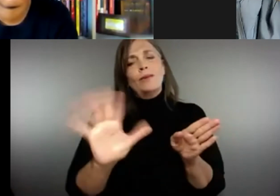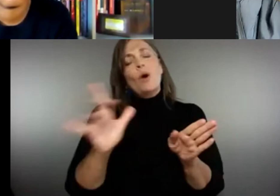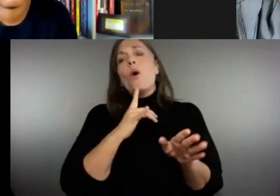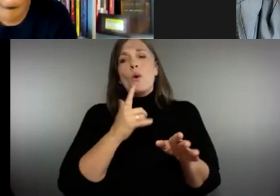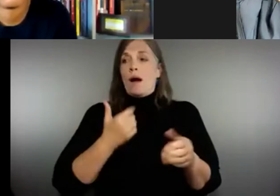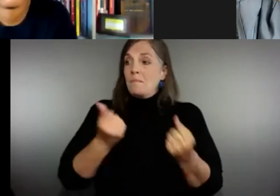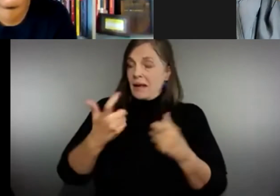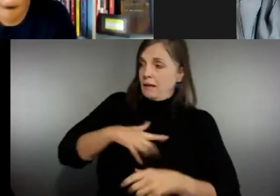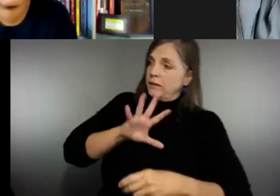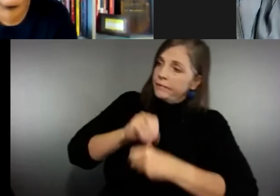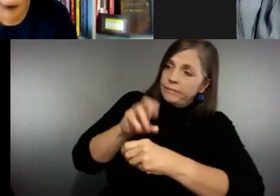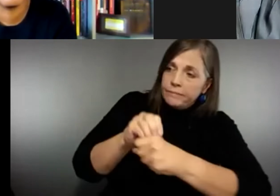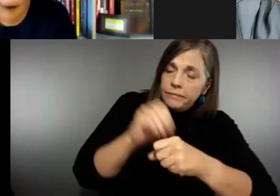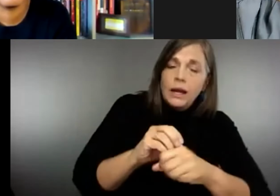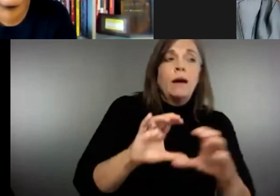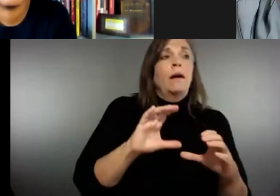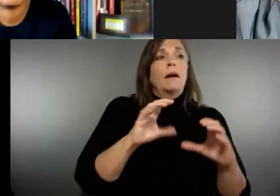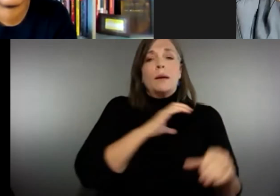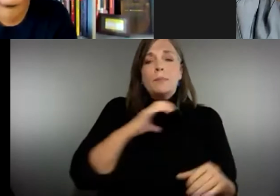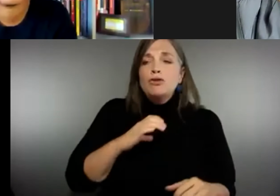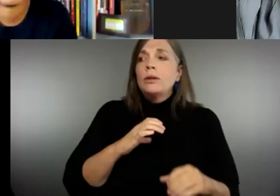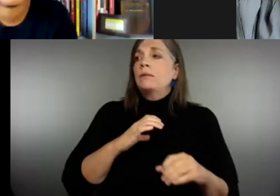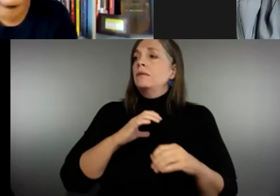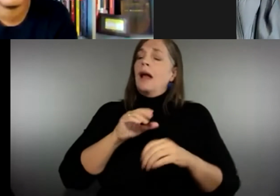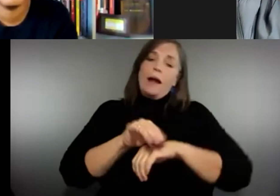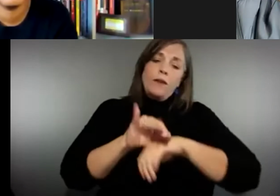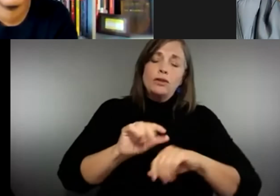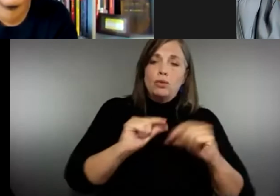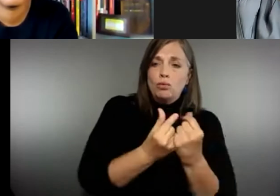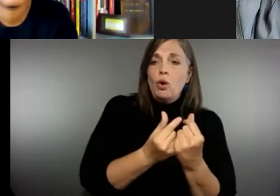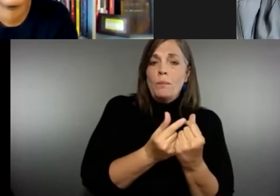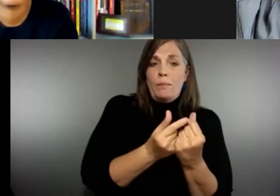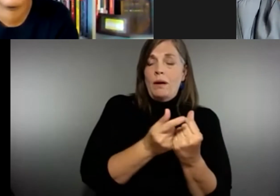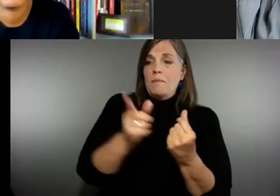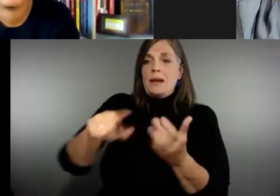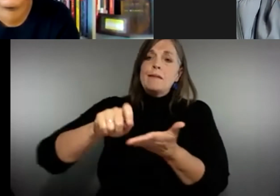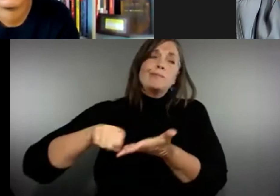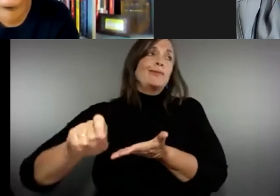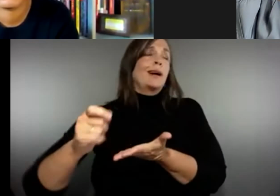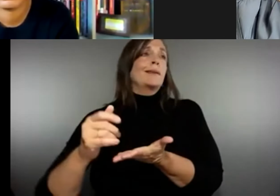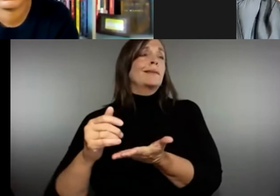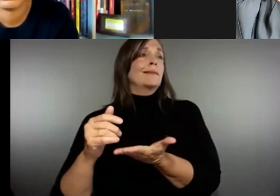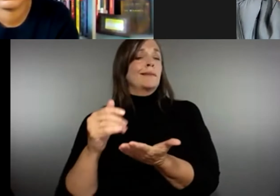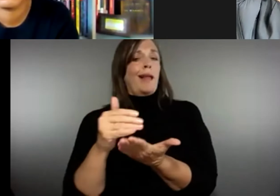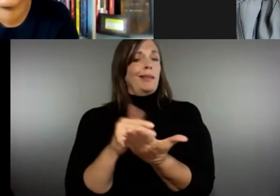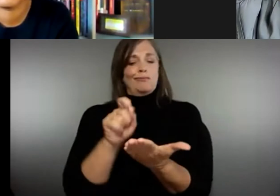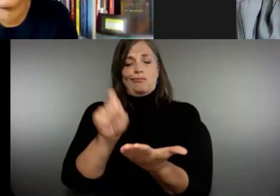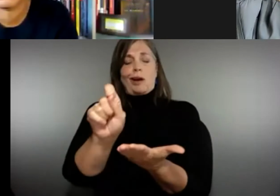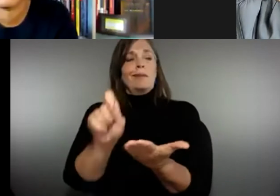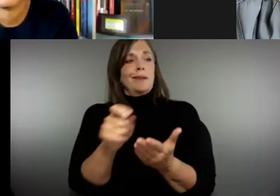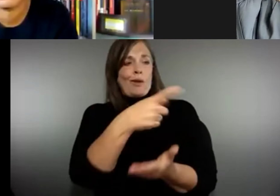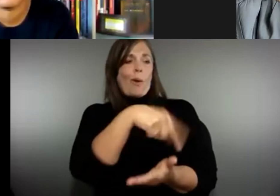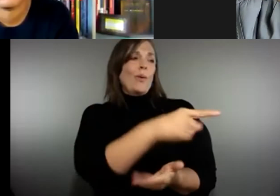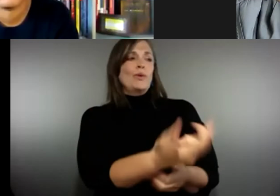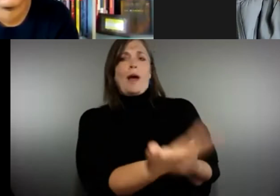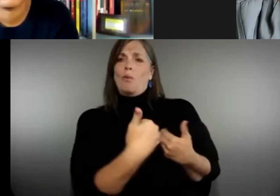advisory groups um that really just check a box so that we can say we we sat there but actually are not um true partners in in the